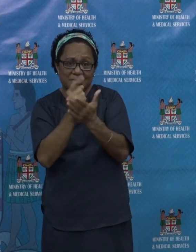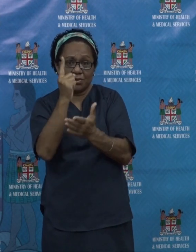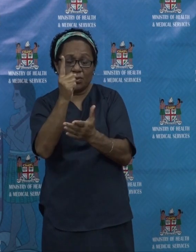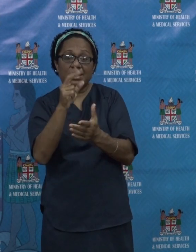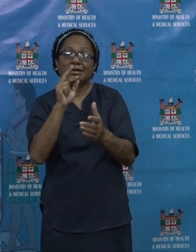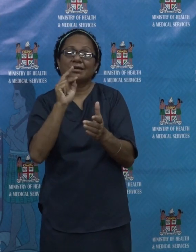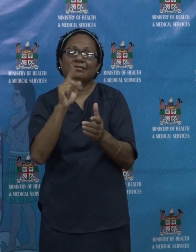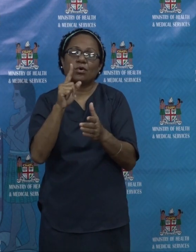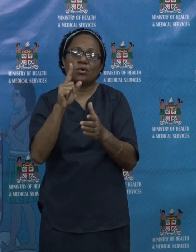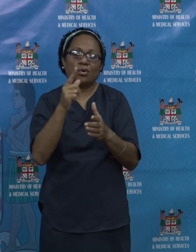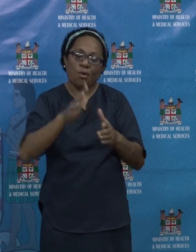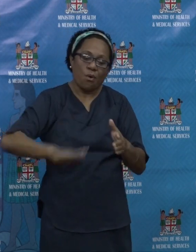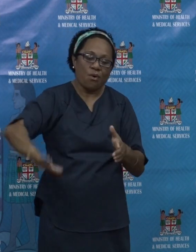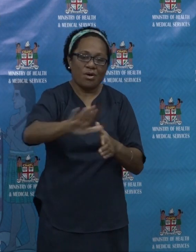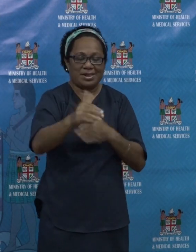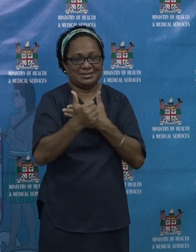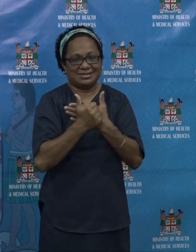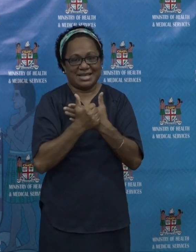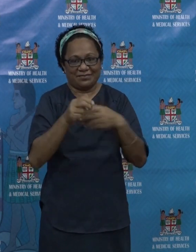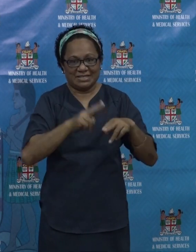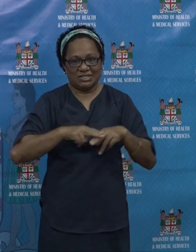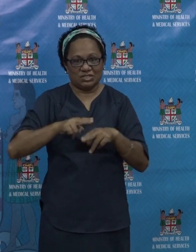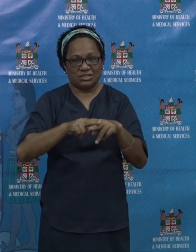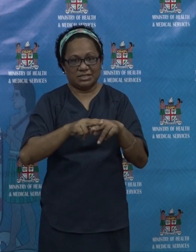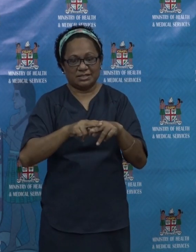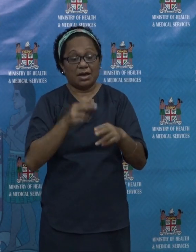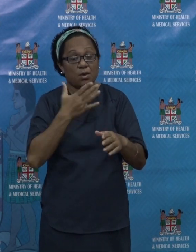community engagement program.